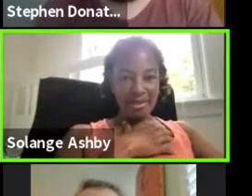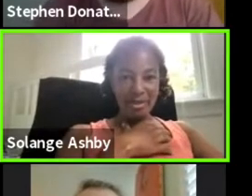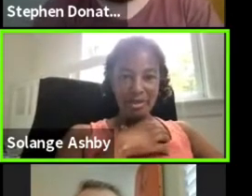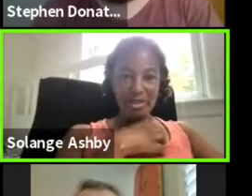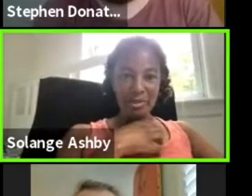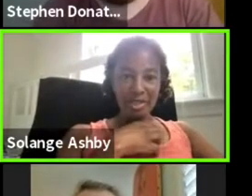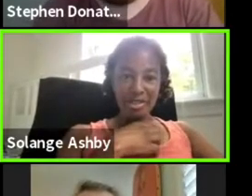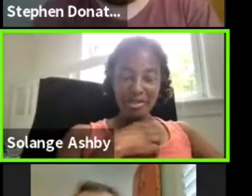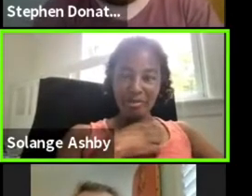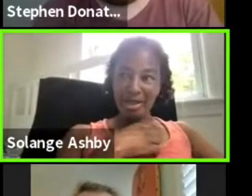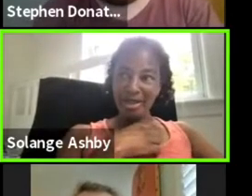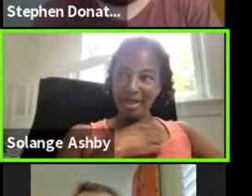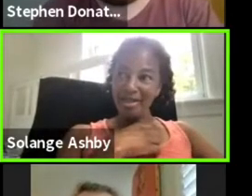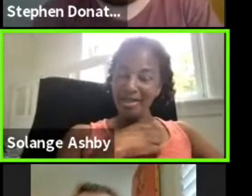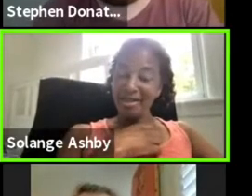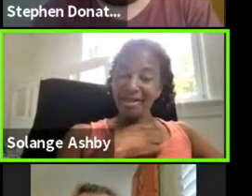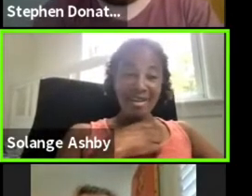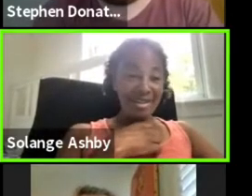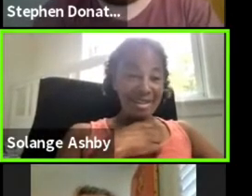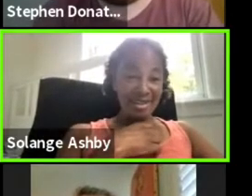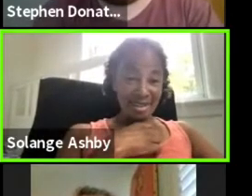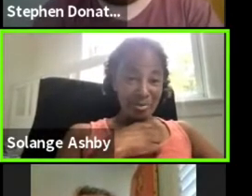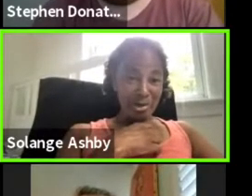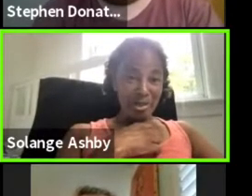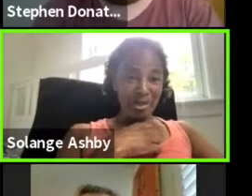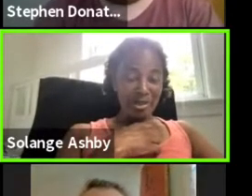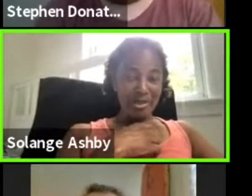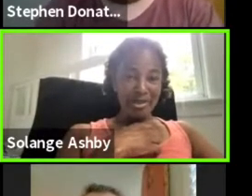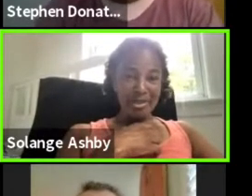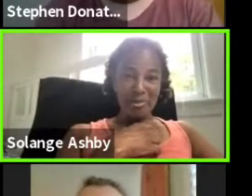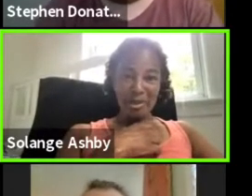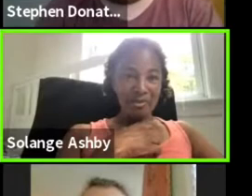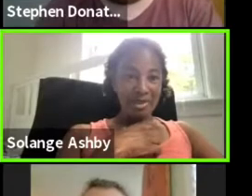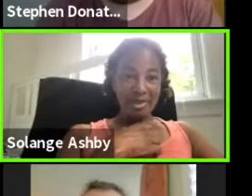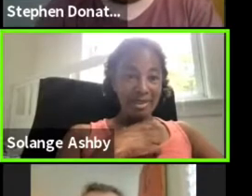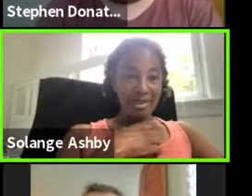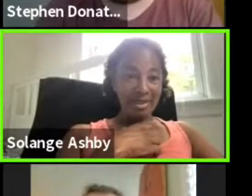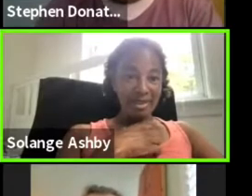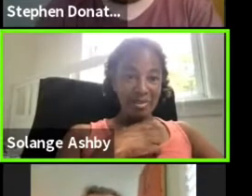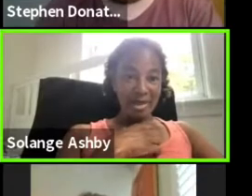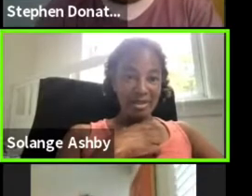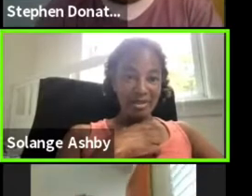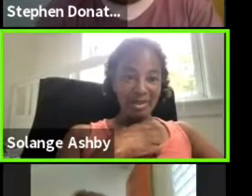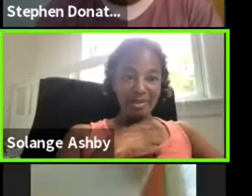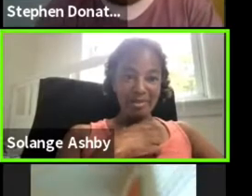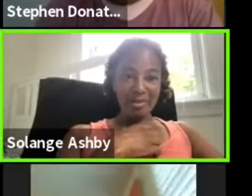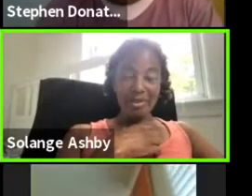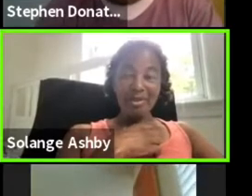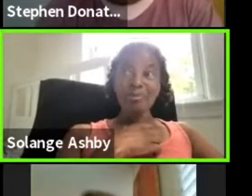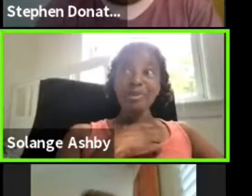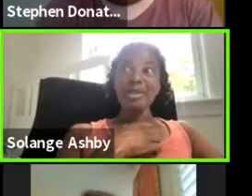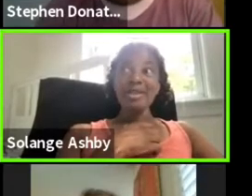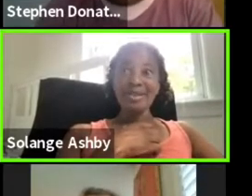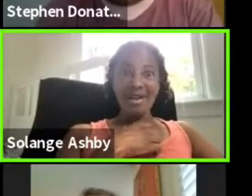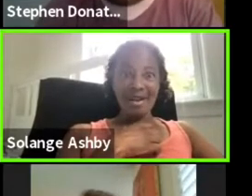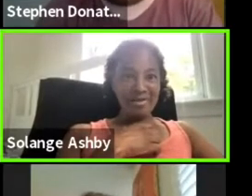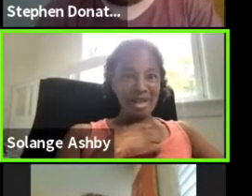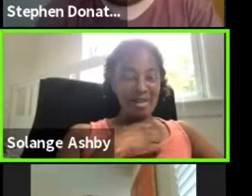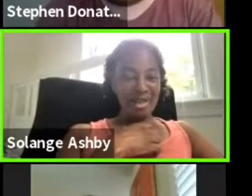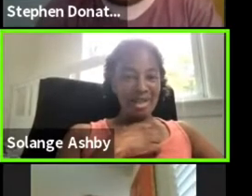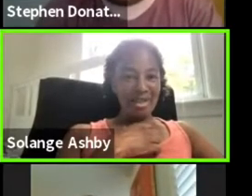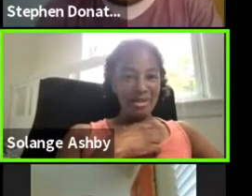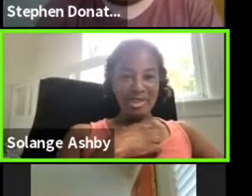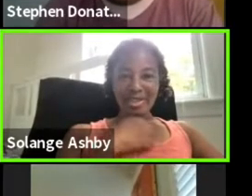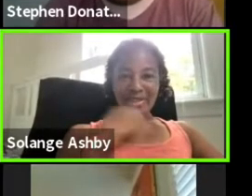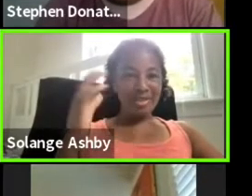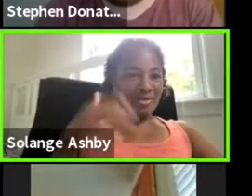recently. And so I'll just mention my colleague, Deborah Hurd, has been really good about putting a lot of